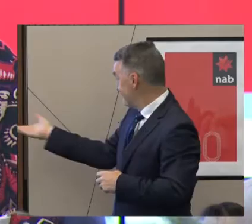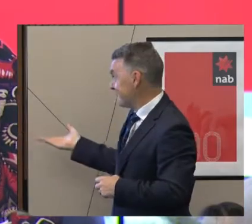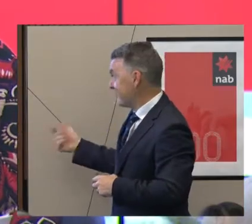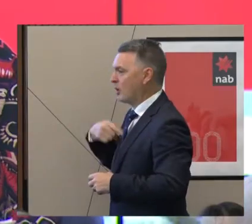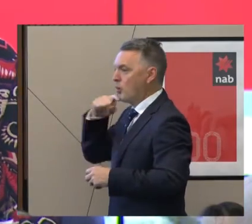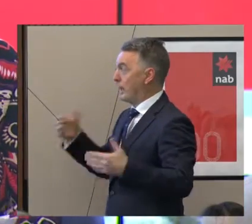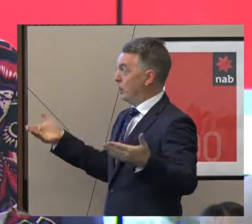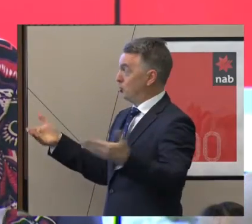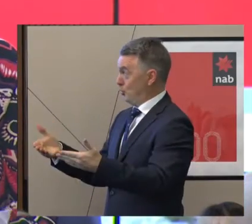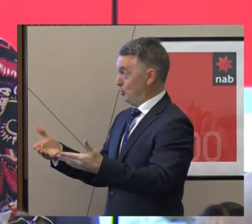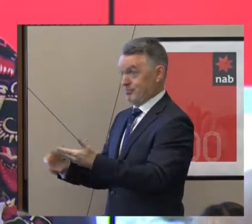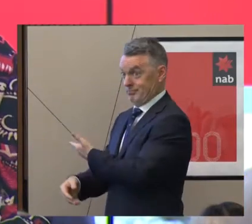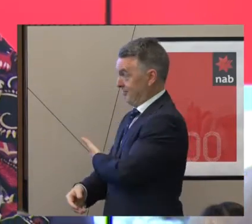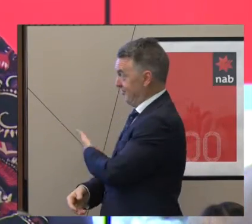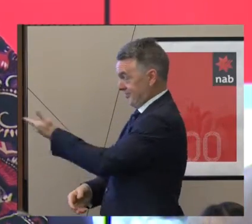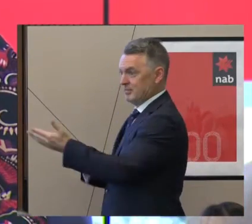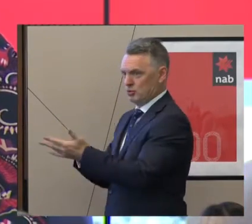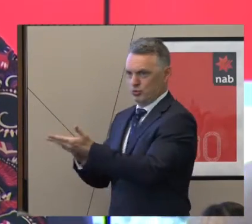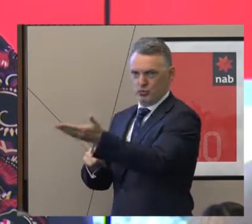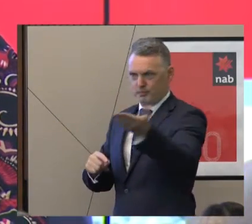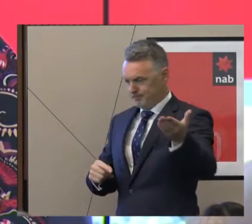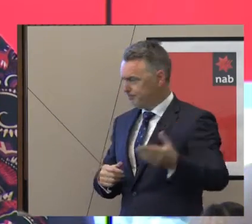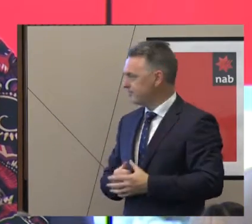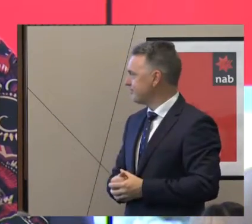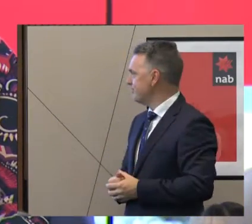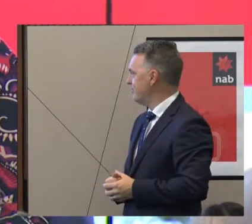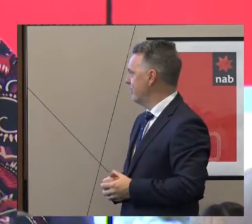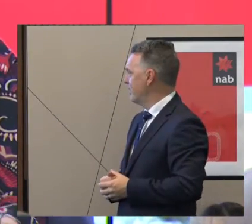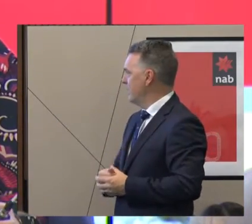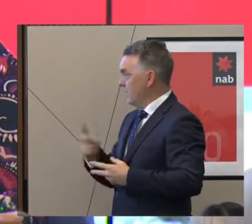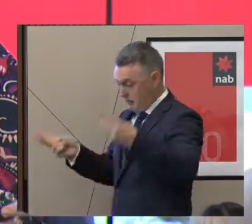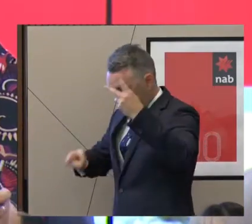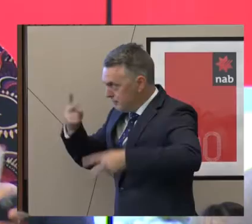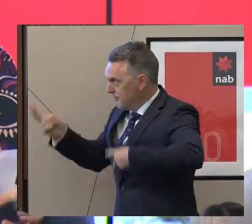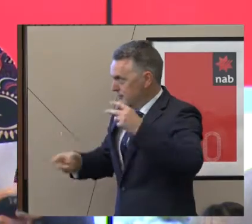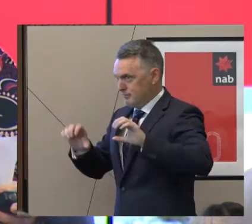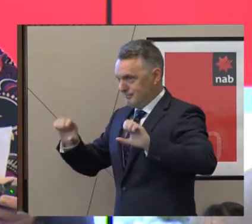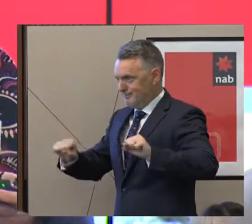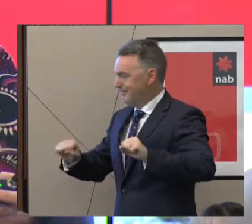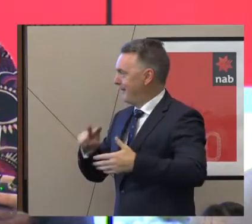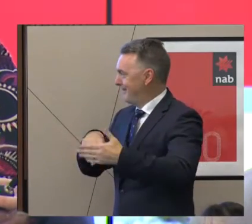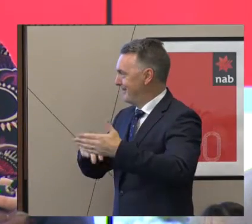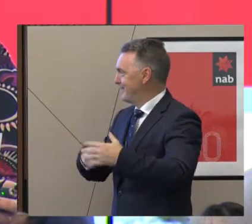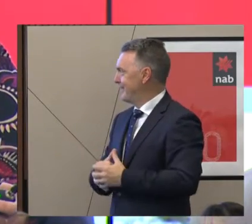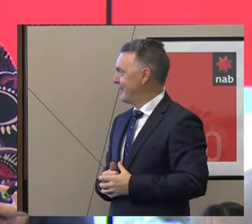let me introduce them to you. I have, if I can find who I have, let me see.